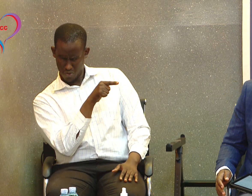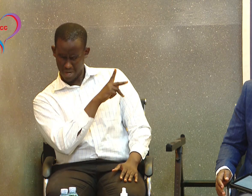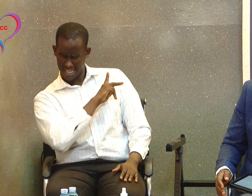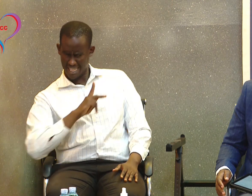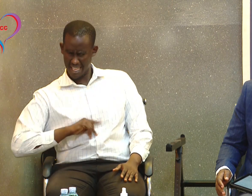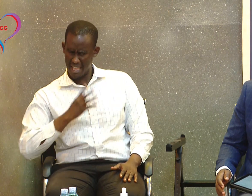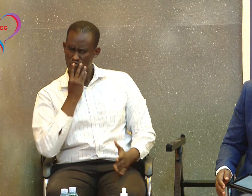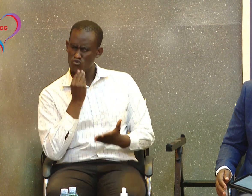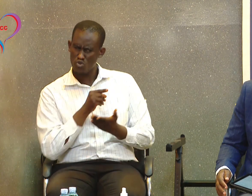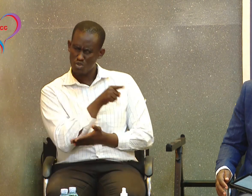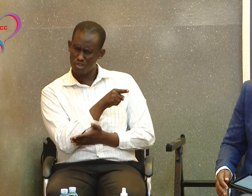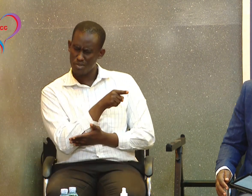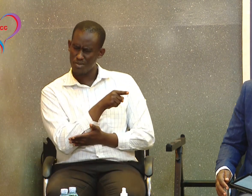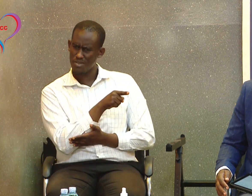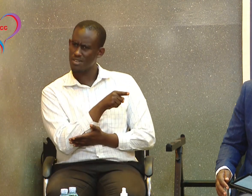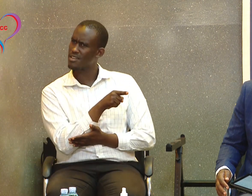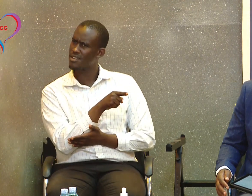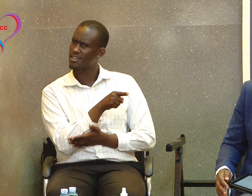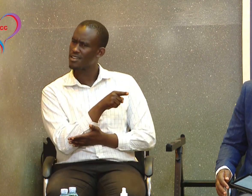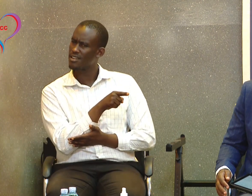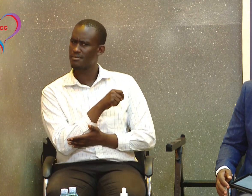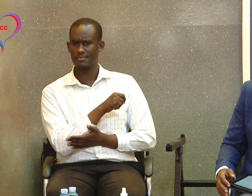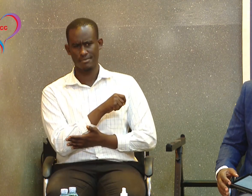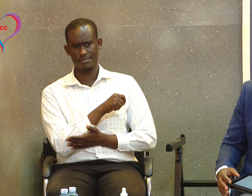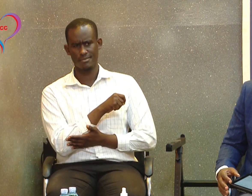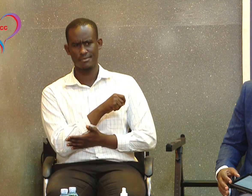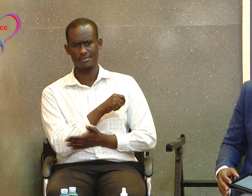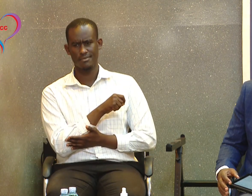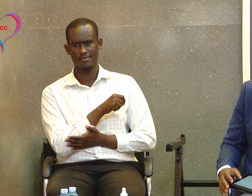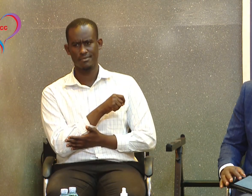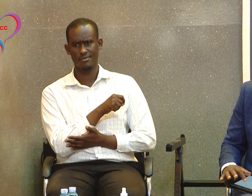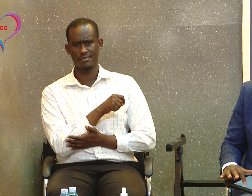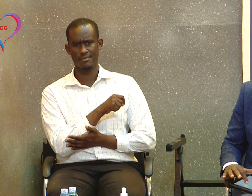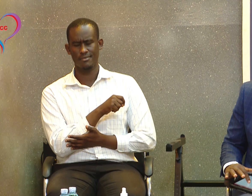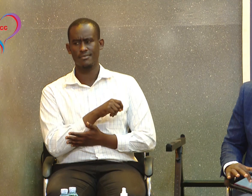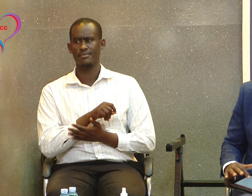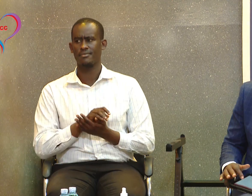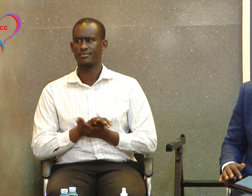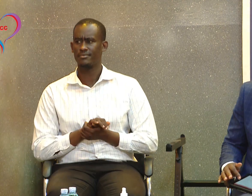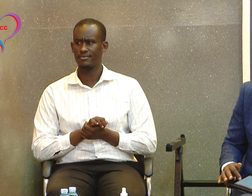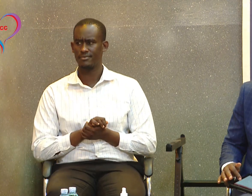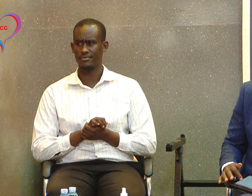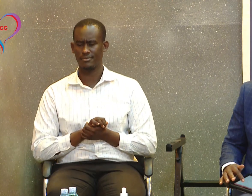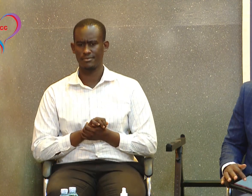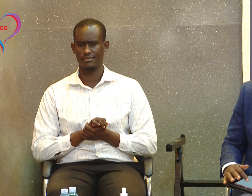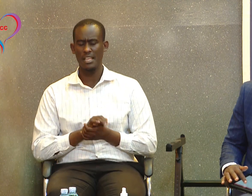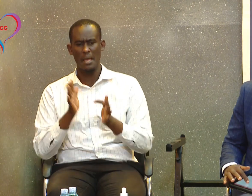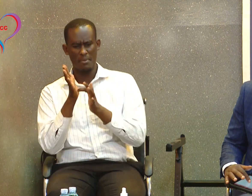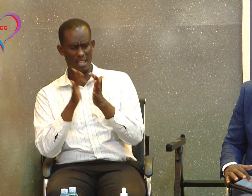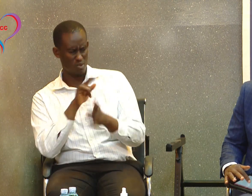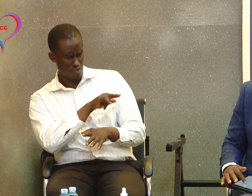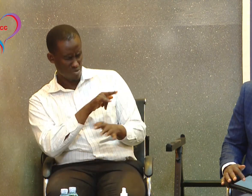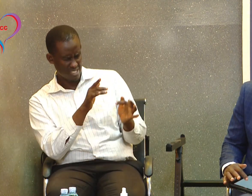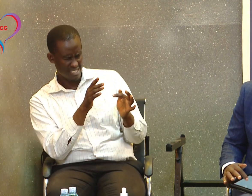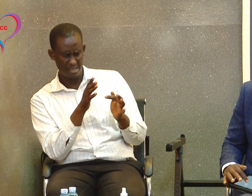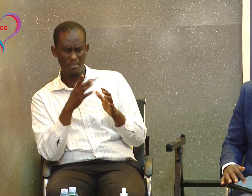Jews? Awo Pilato n'ayingira nate mu kigango n'ayita Yesu n'amugamba nti gwe kabaka